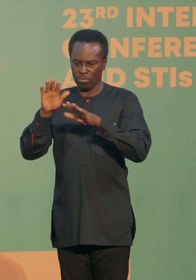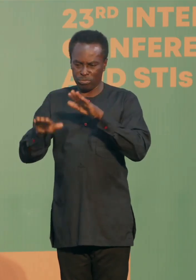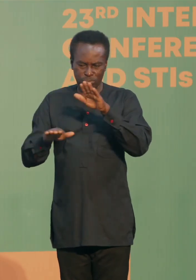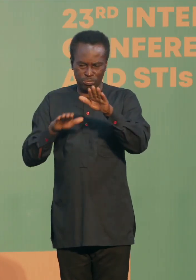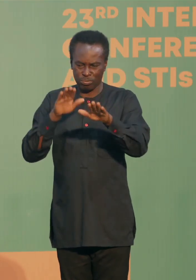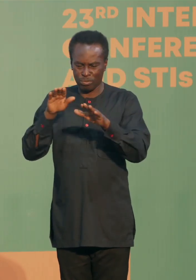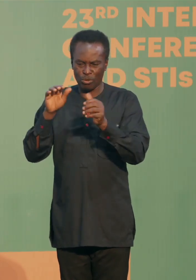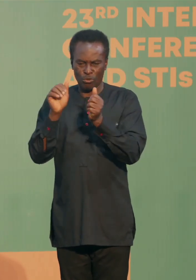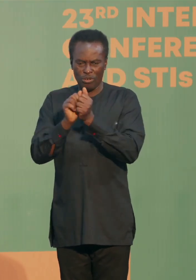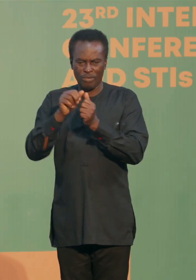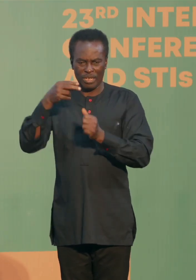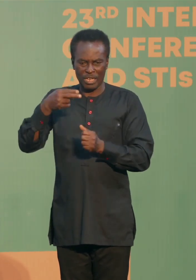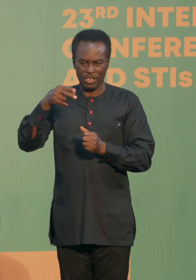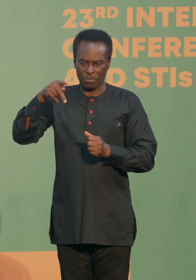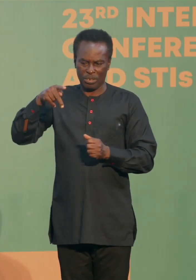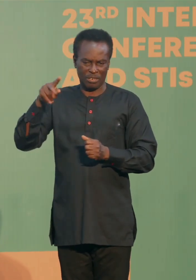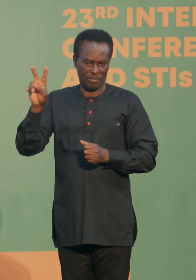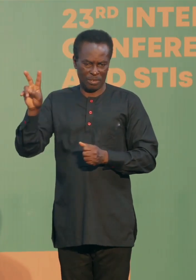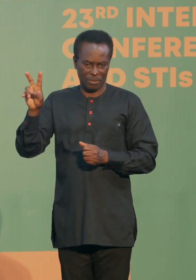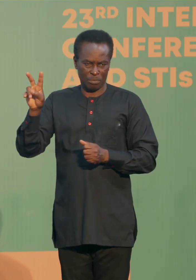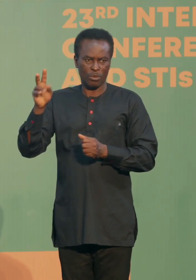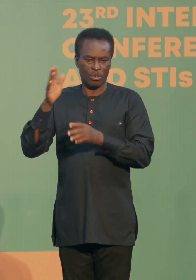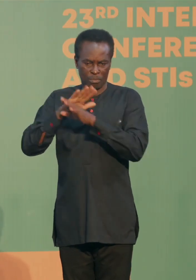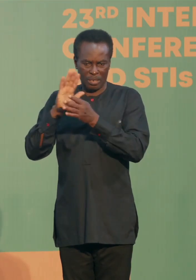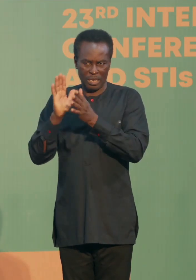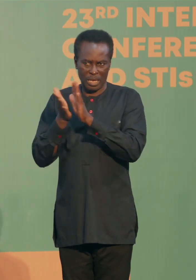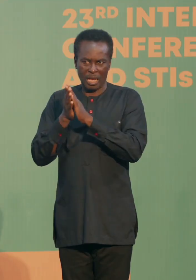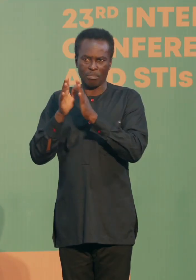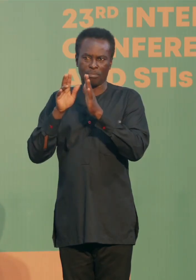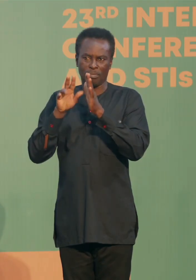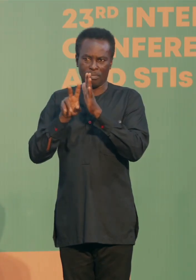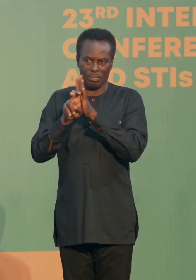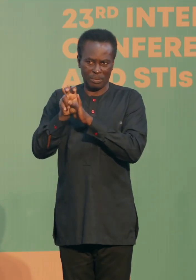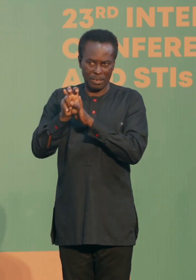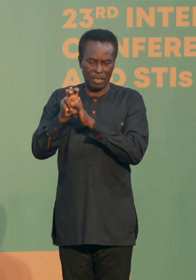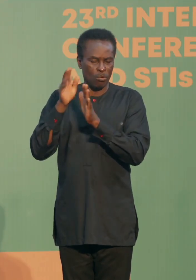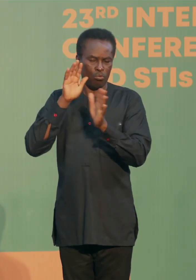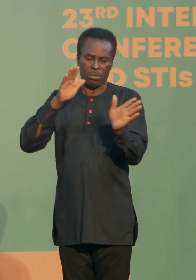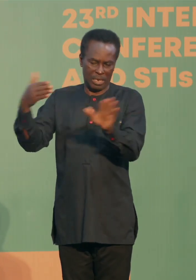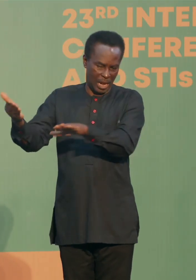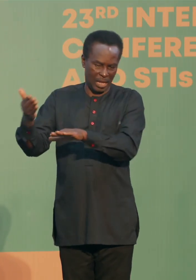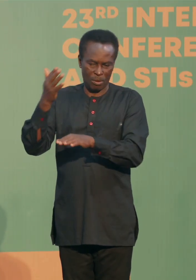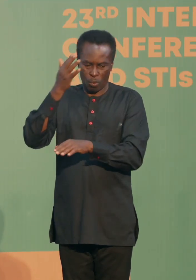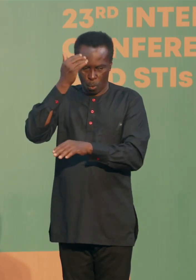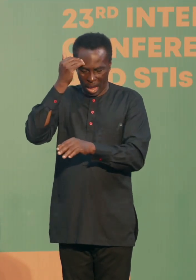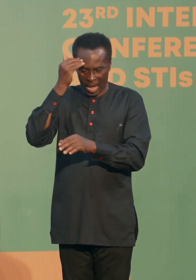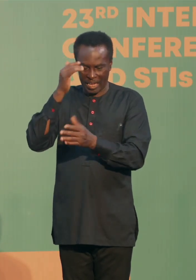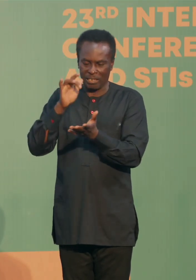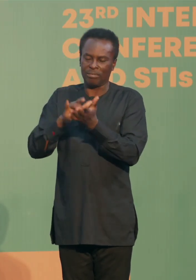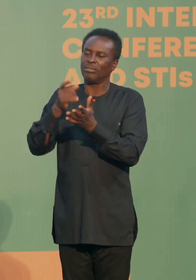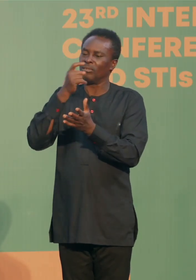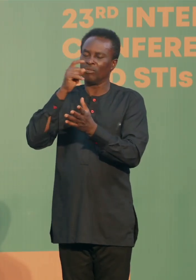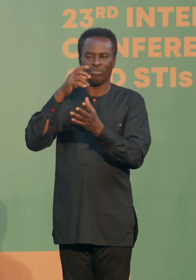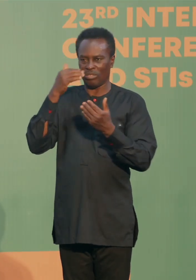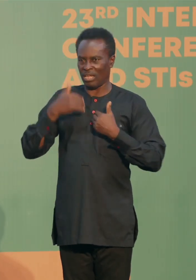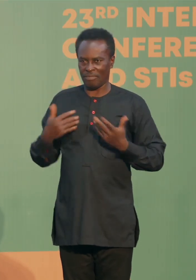with HPV who develop precancer and who die from cervical cancer, which is preventable disease.